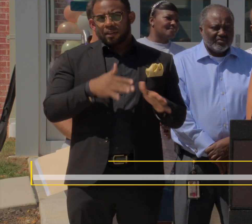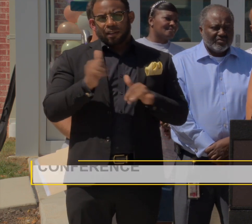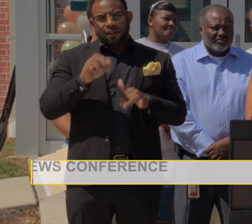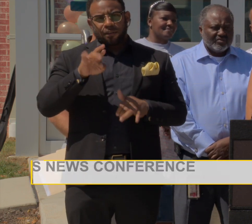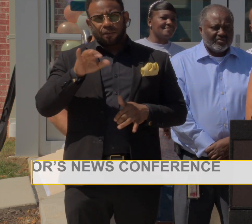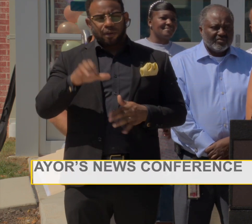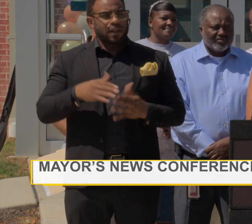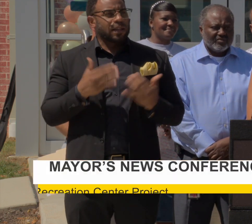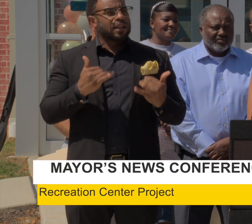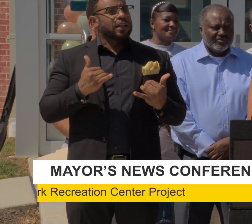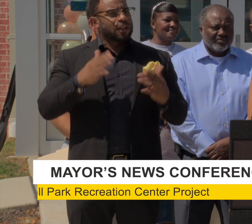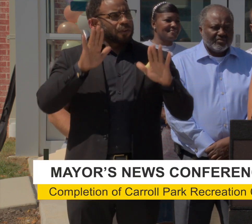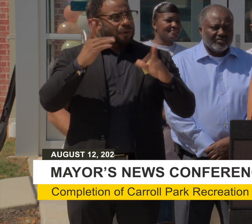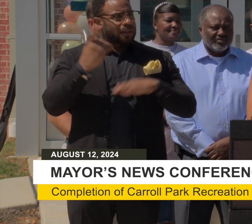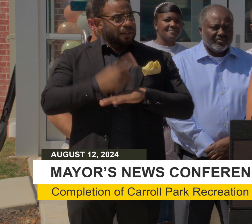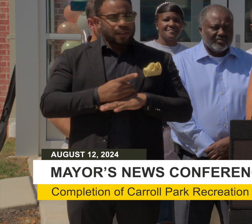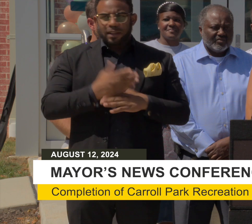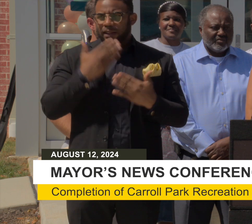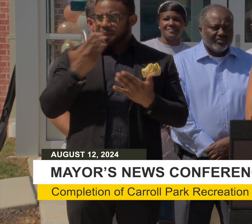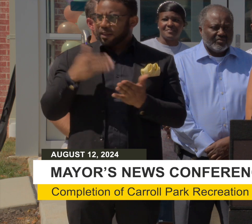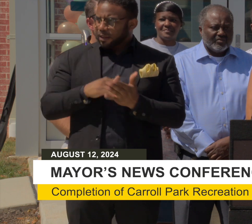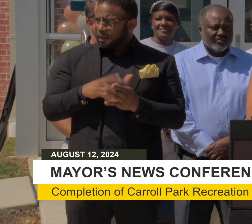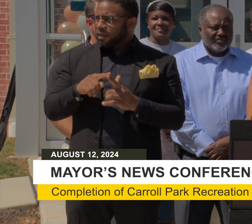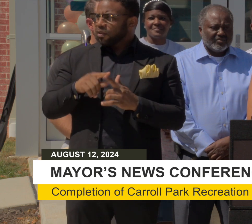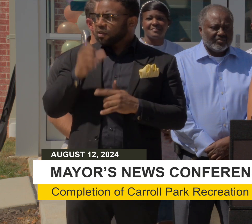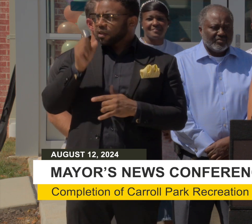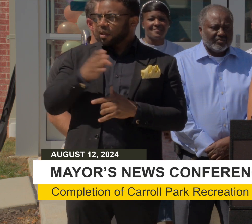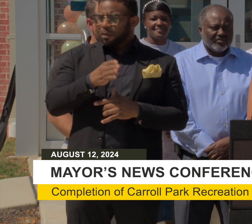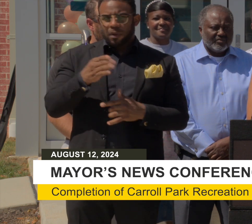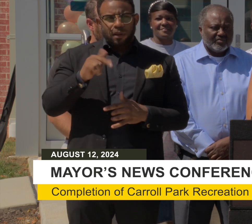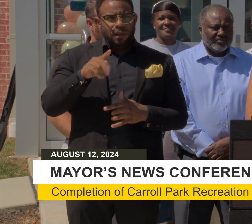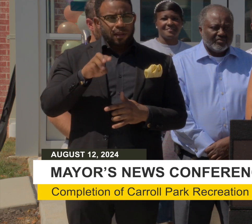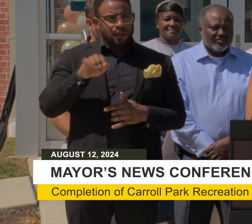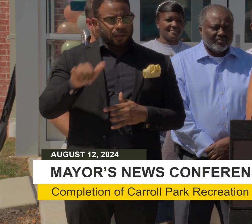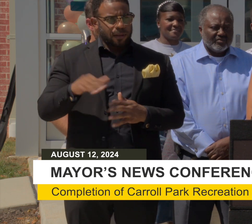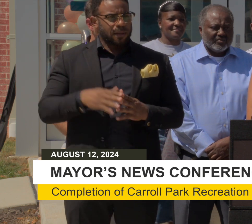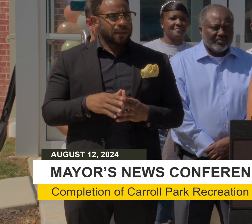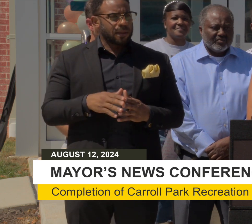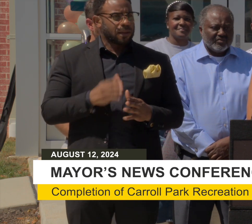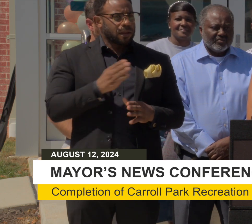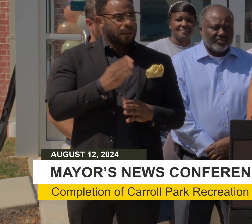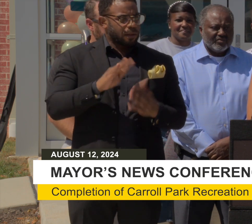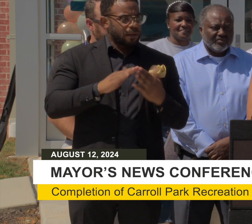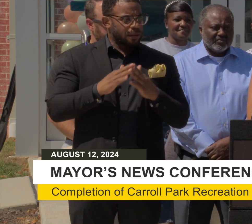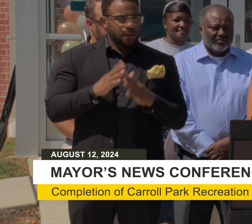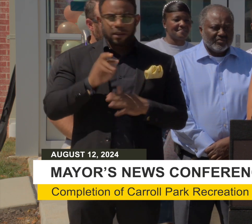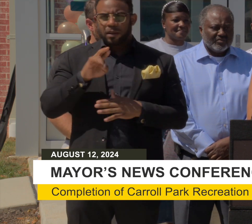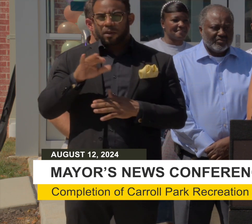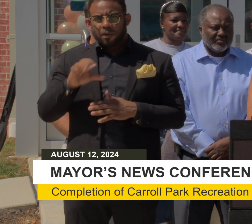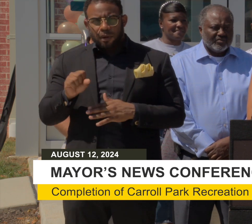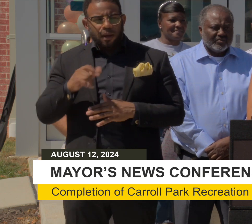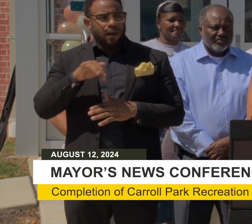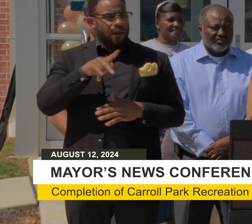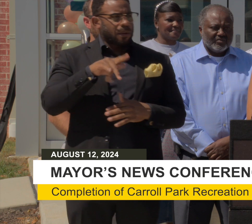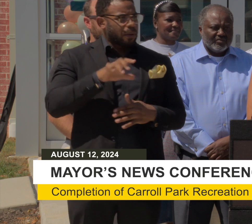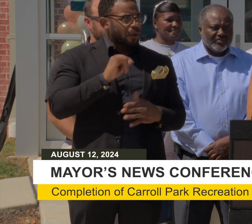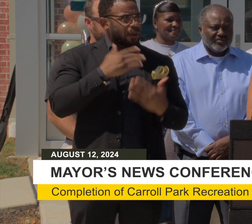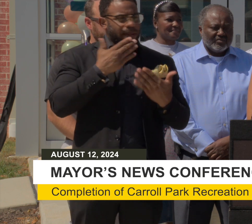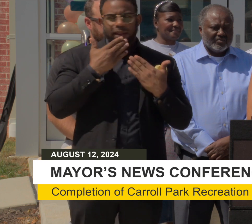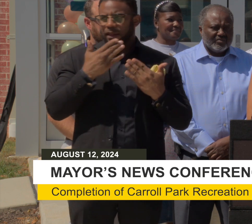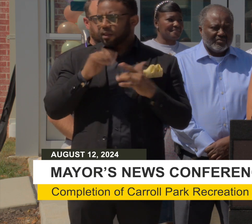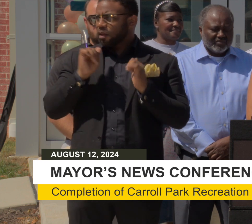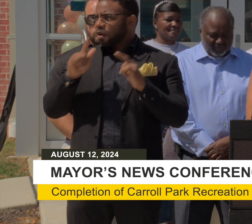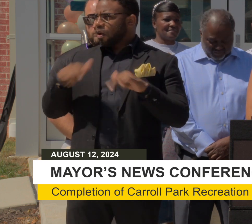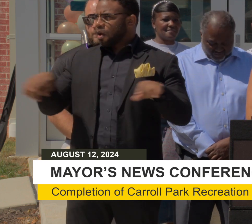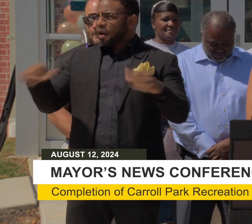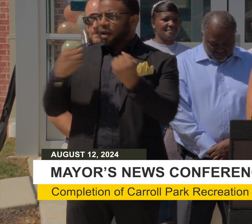rec. Today's a great day. Thanks again to South Baltimore Gateway and Baltimore City Recreation Parks. I also want to say thanks to